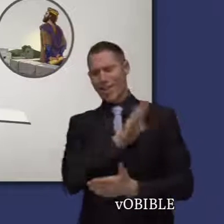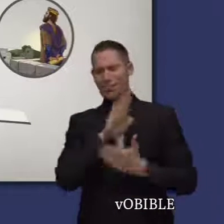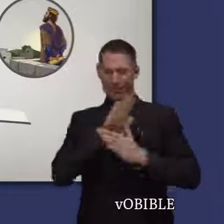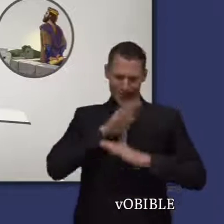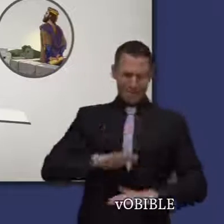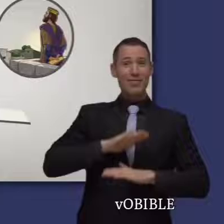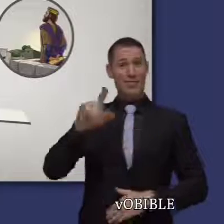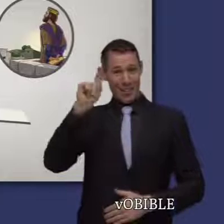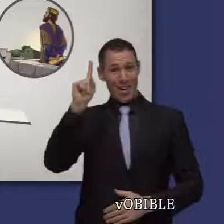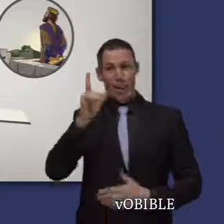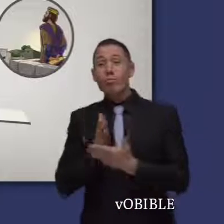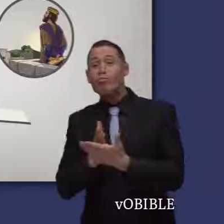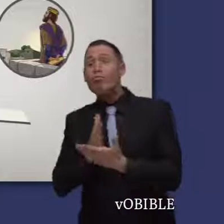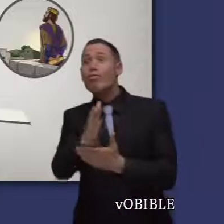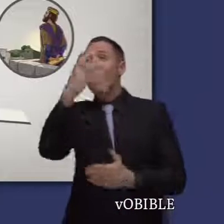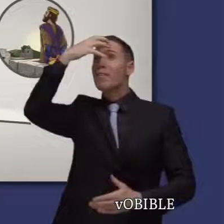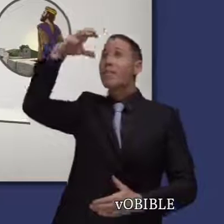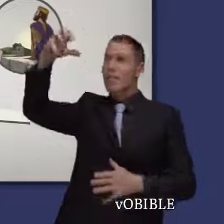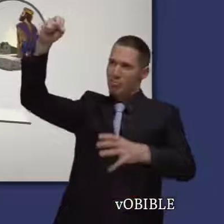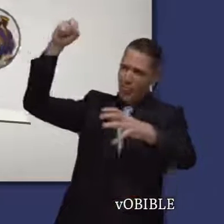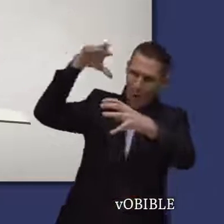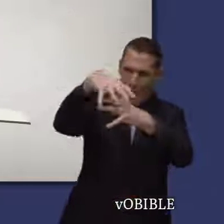meaningful life under the rule of God's kingdom.